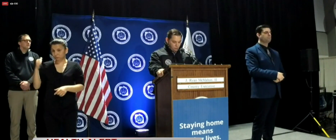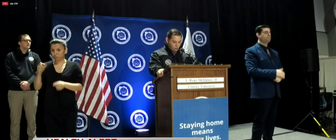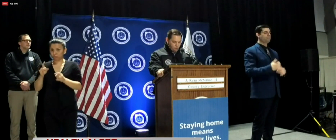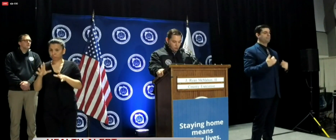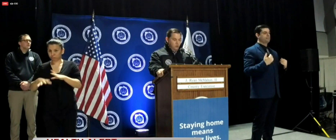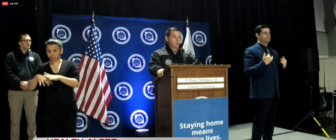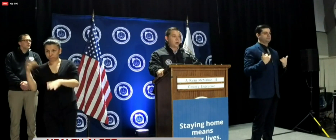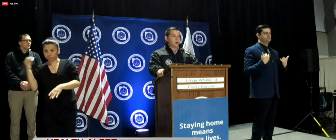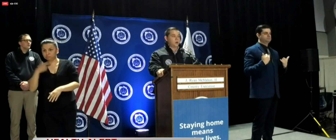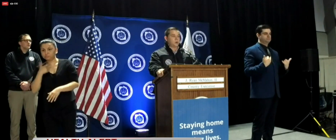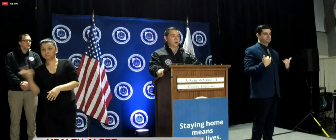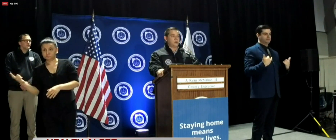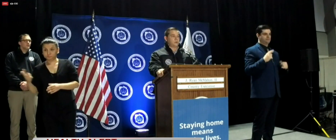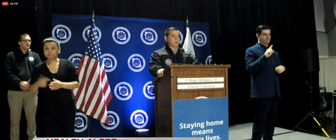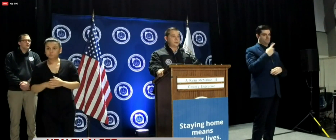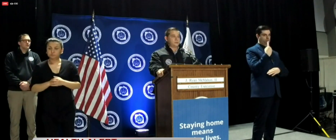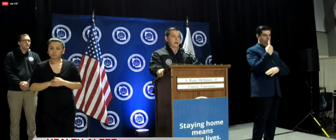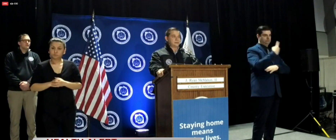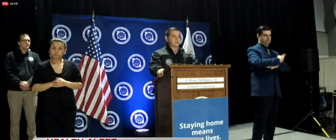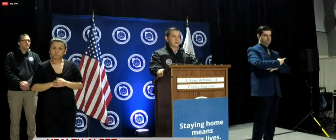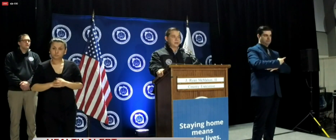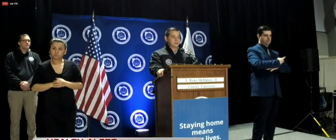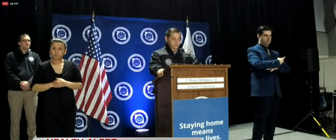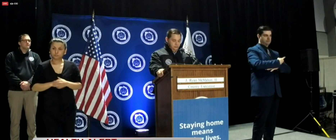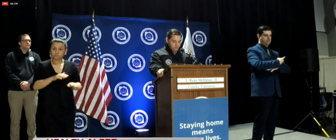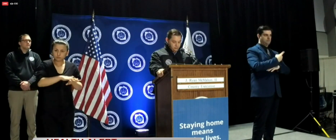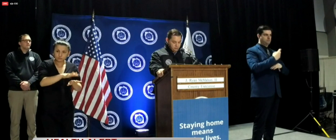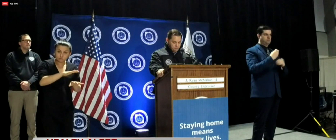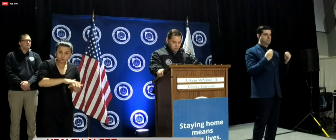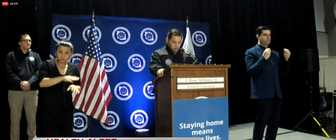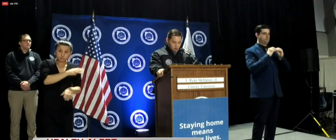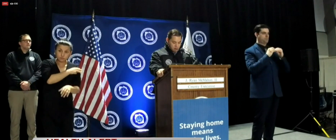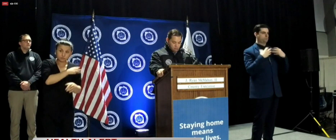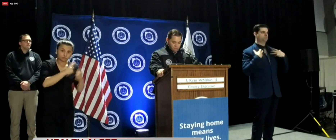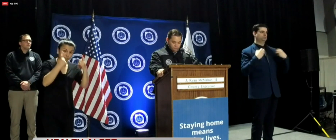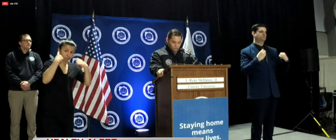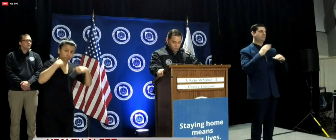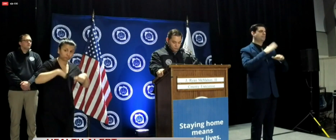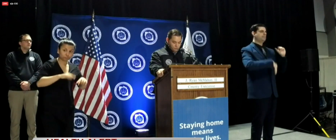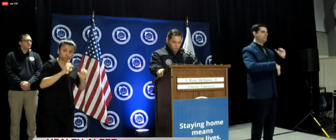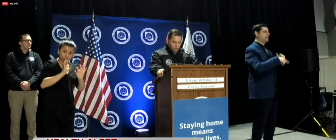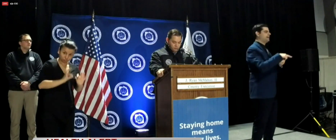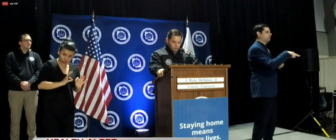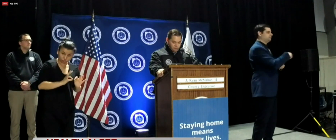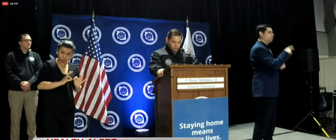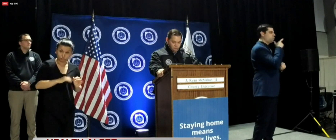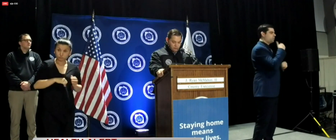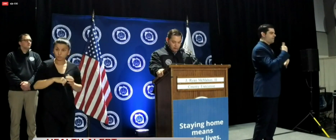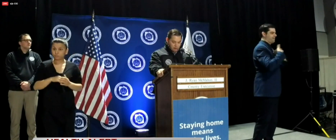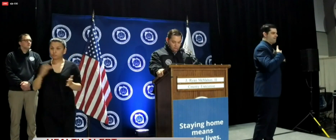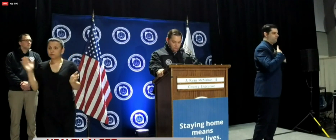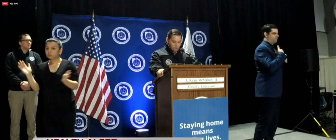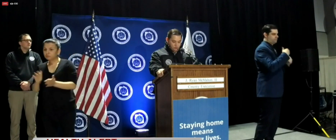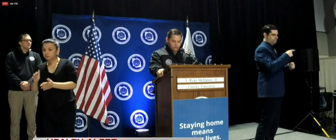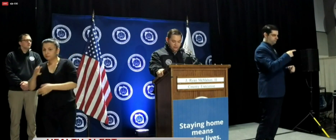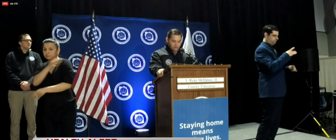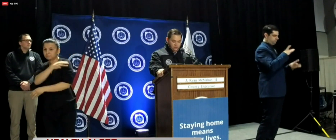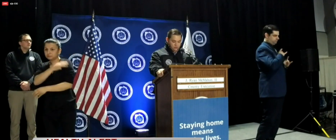had more recoveries than positive cases. So when we look at this, we now